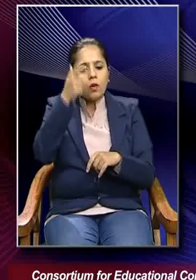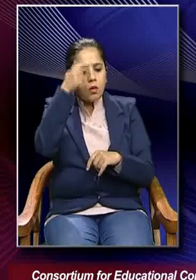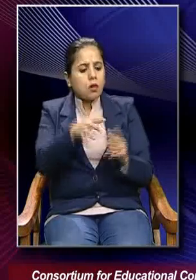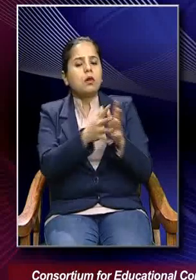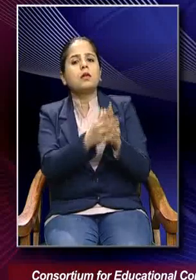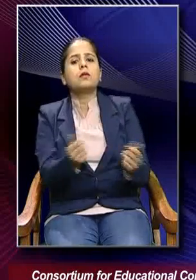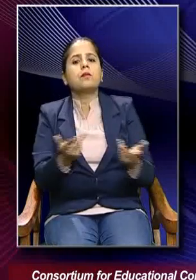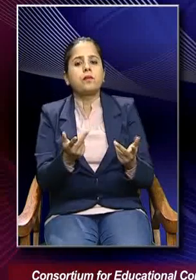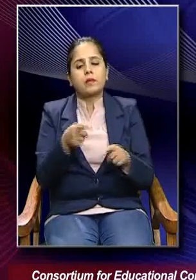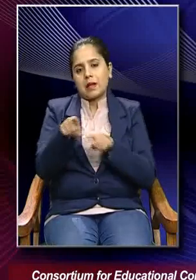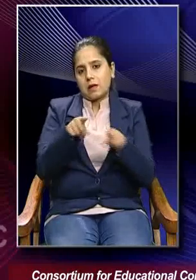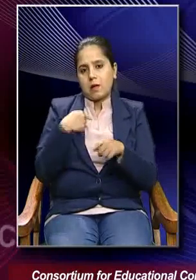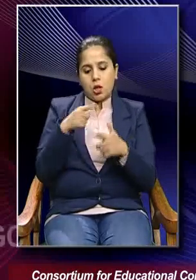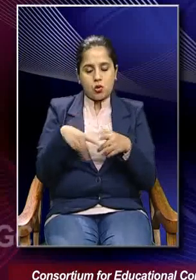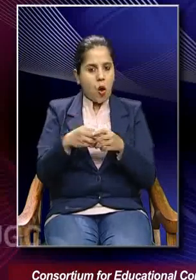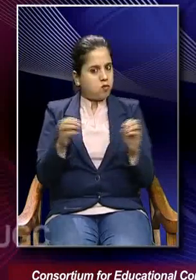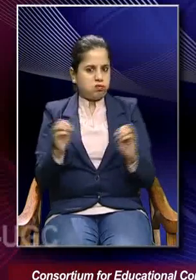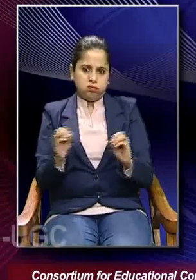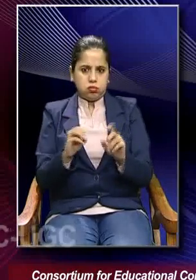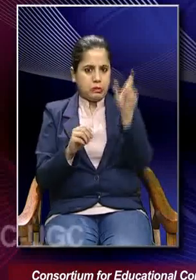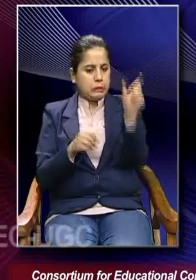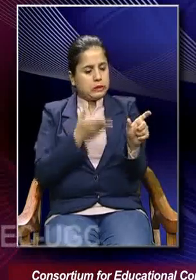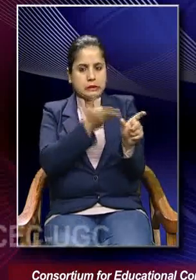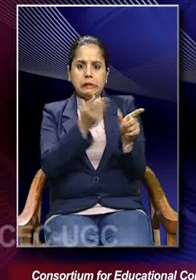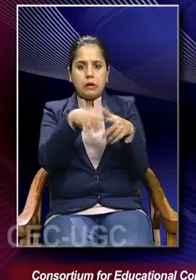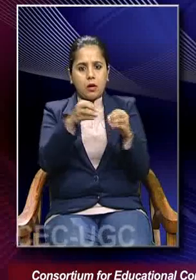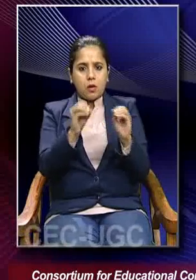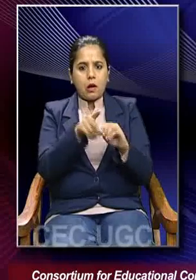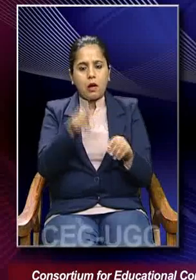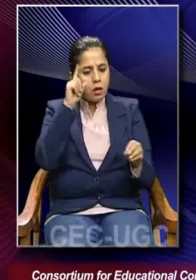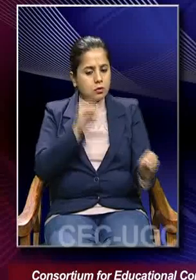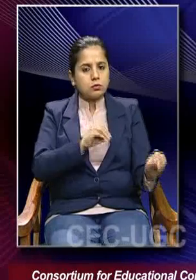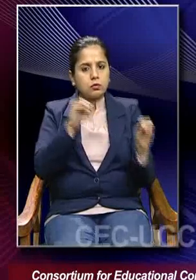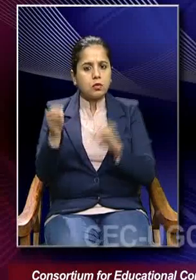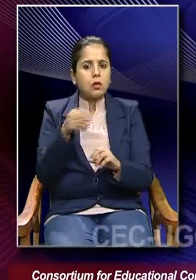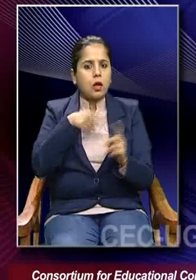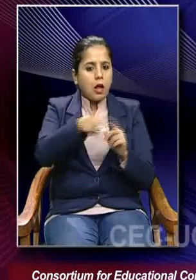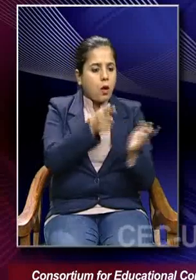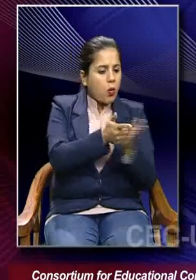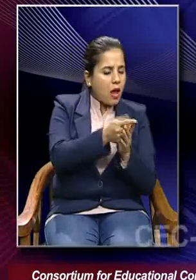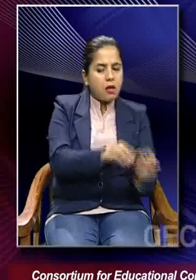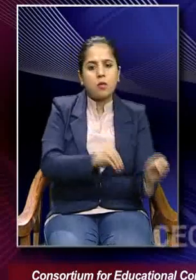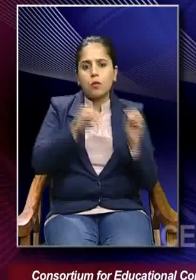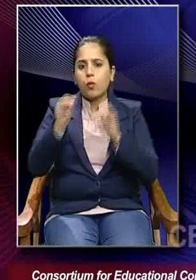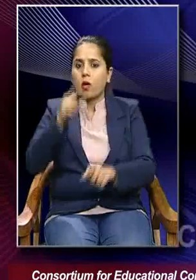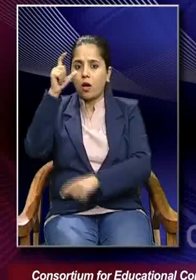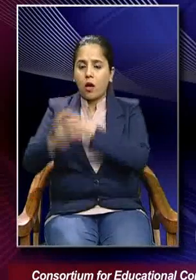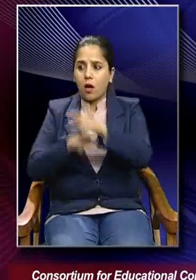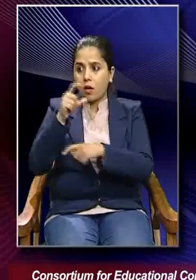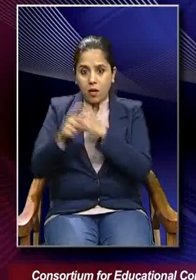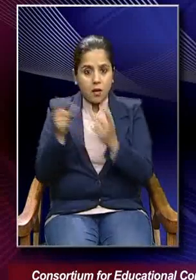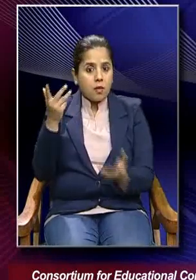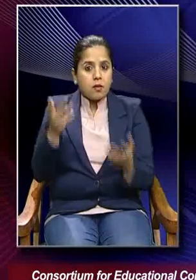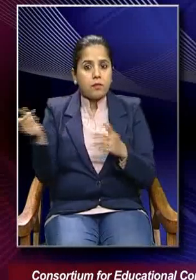if there was a problem of unemployment because of a shift from agrarian to industrial, and the industry could